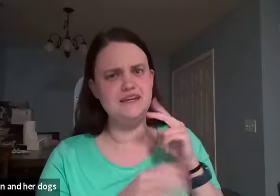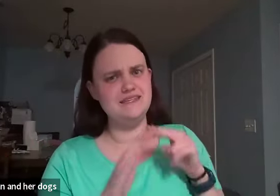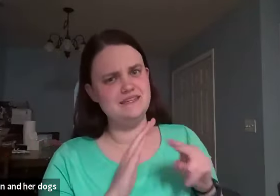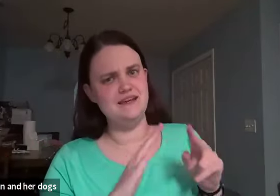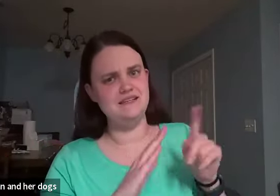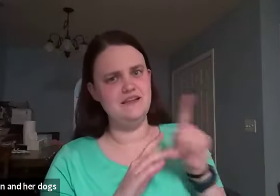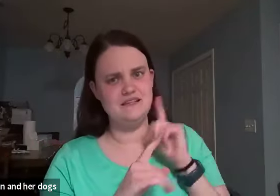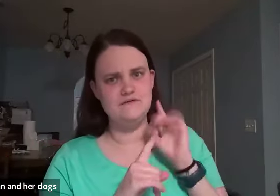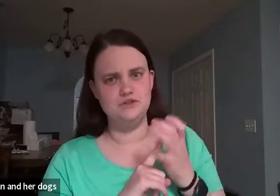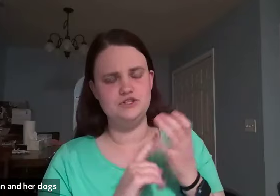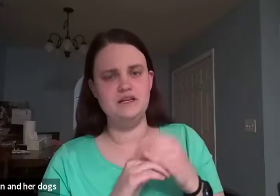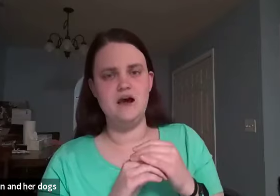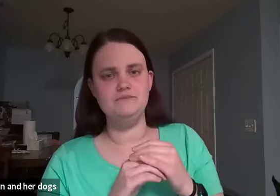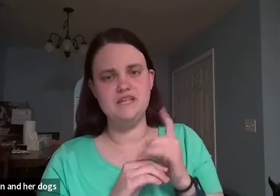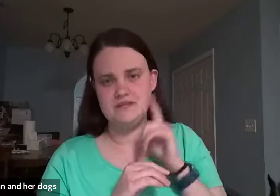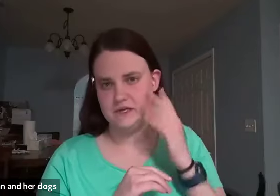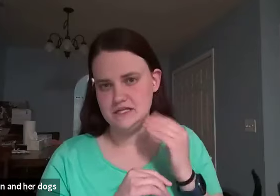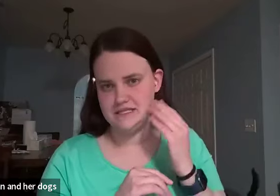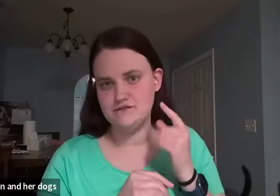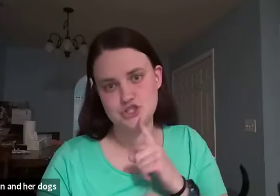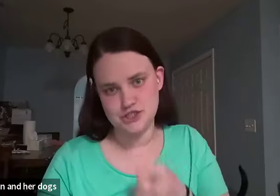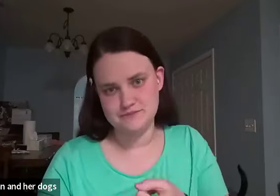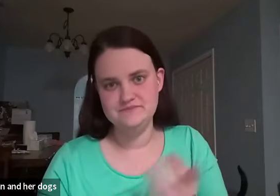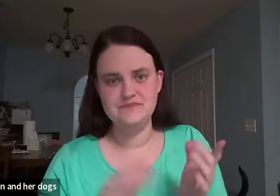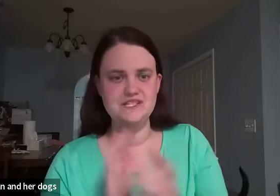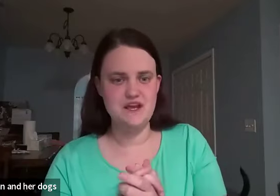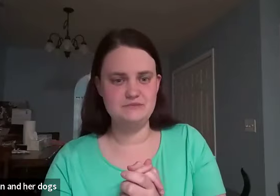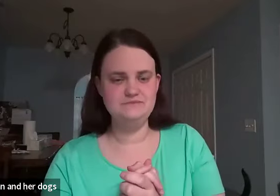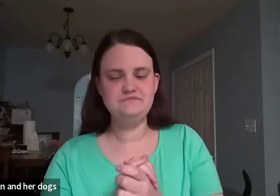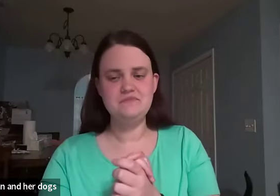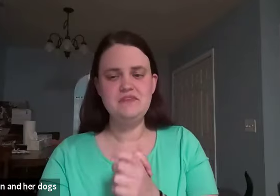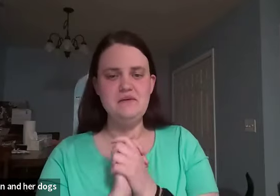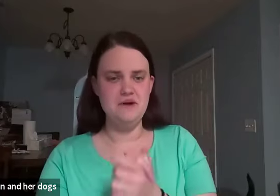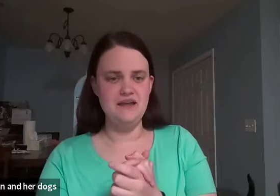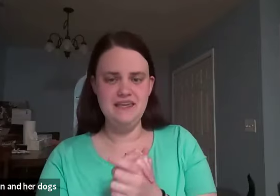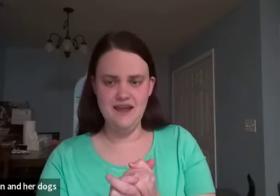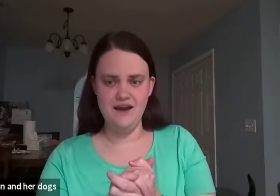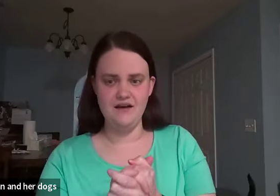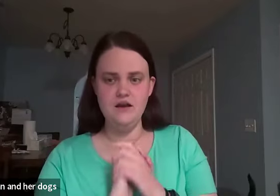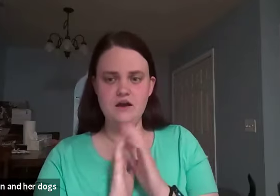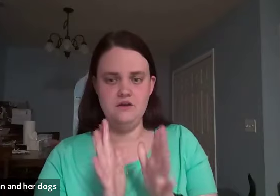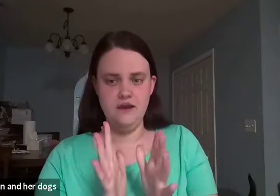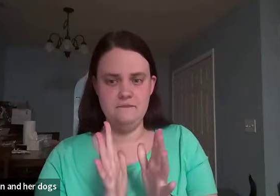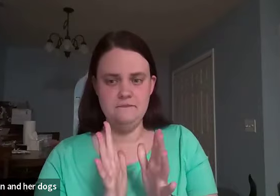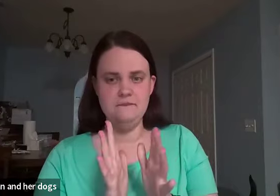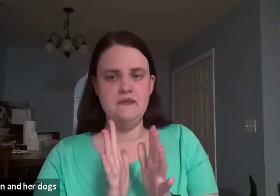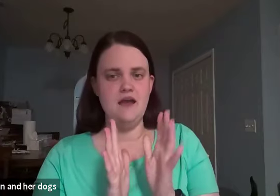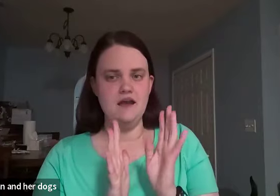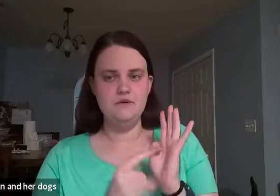good insight into like deaf culture and deaf experiences for sure. So, but yeah, okay. I know we have